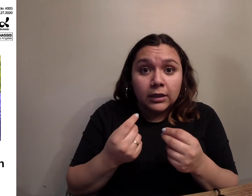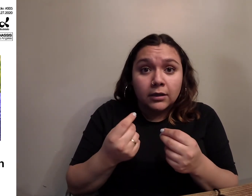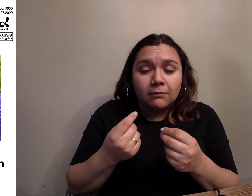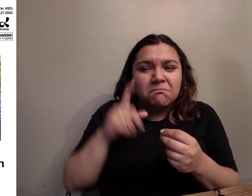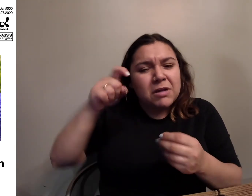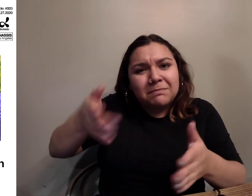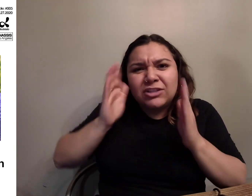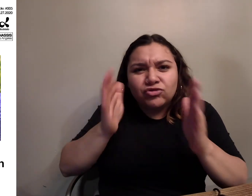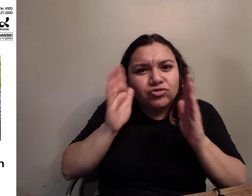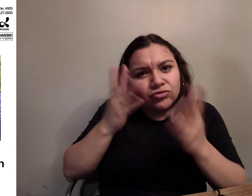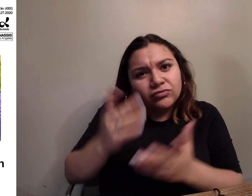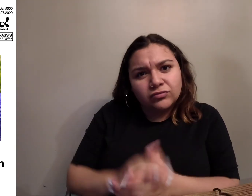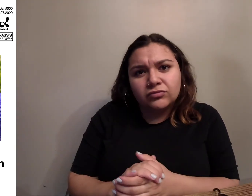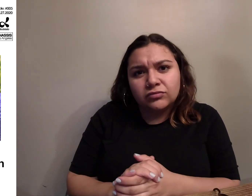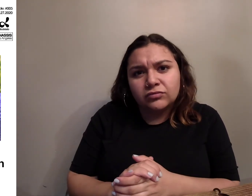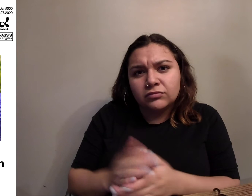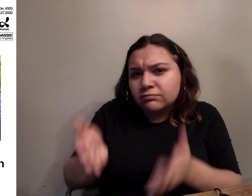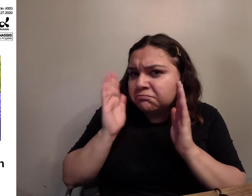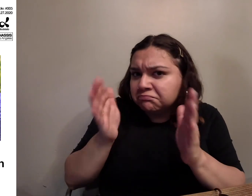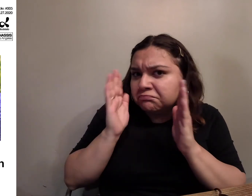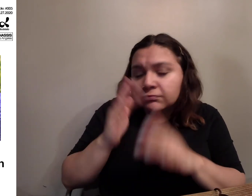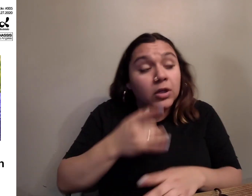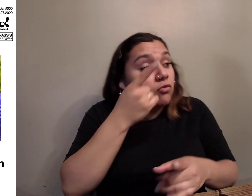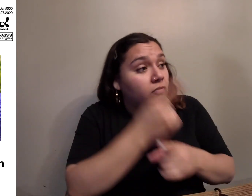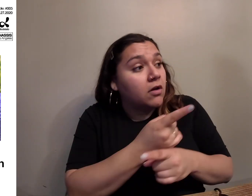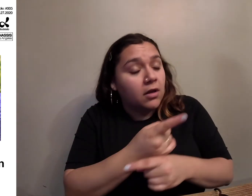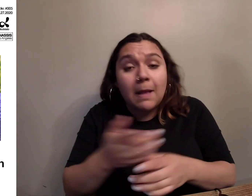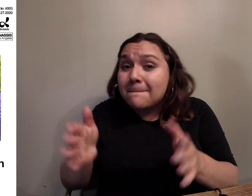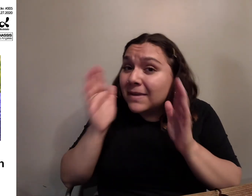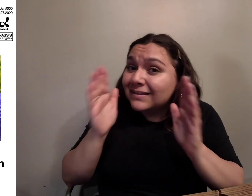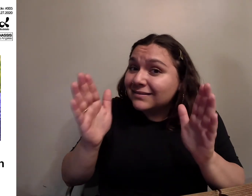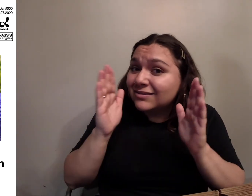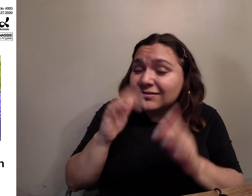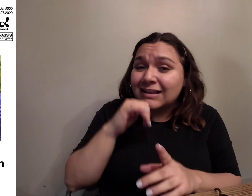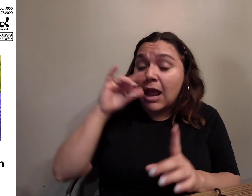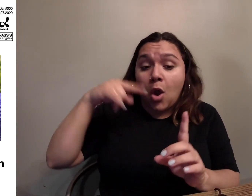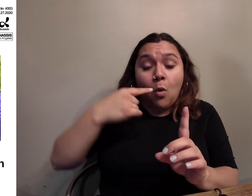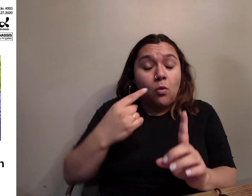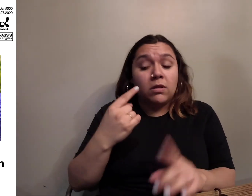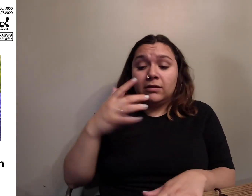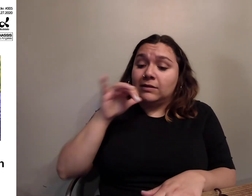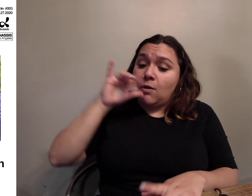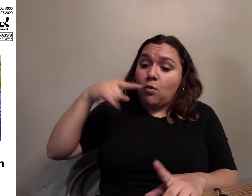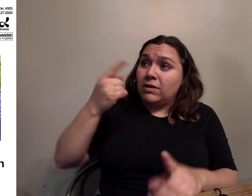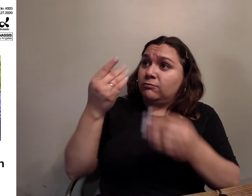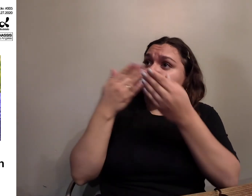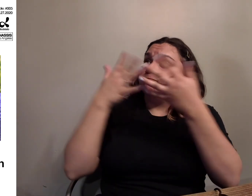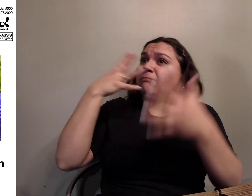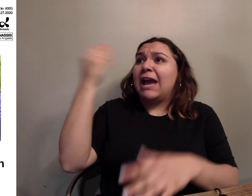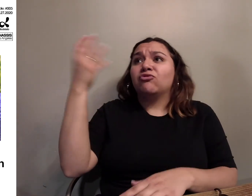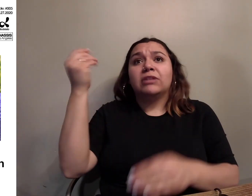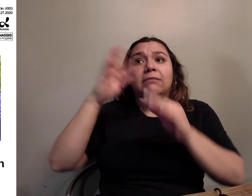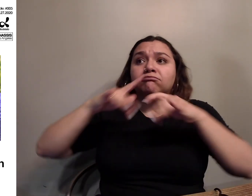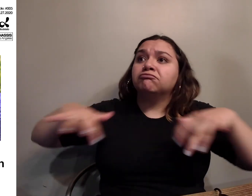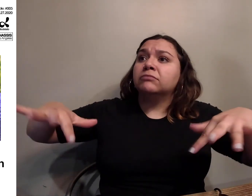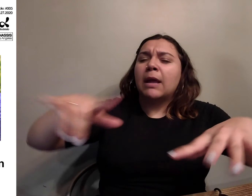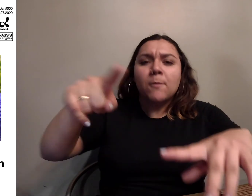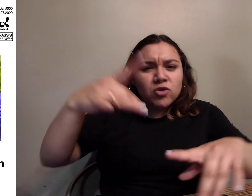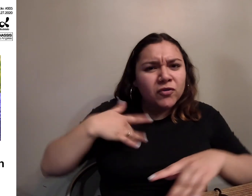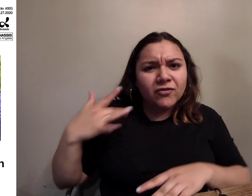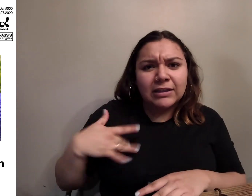pay attention. Yeah, pay attention. Just pay attention, not only to the outside, but to what you're